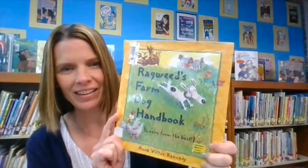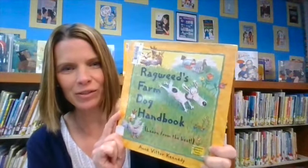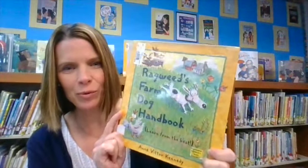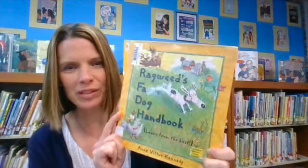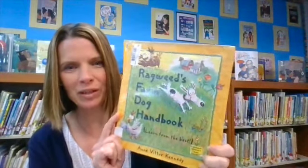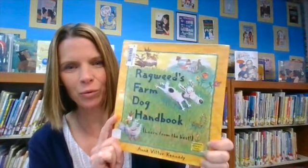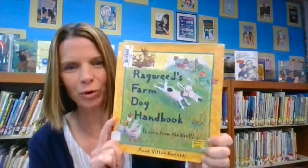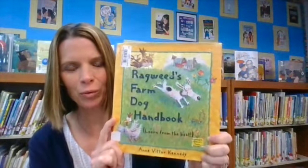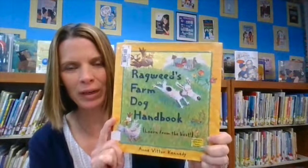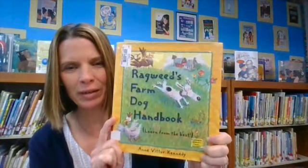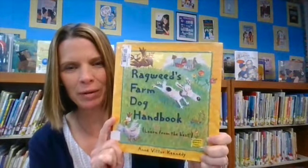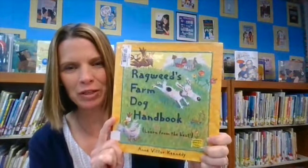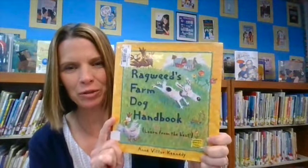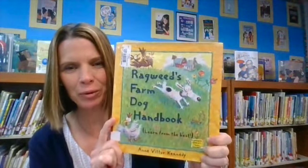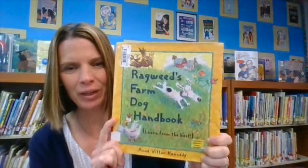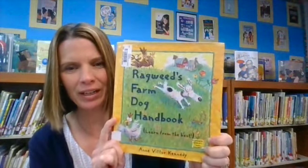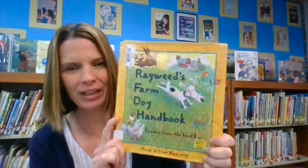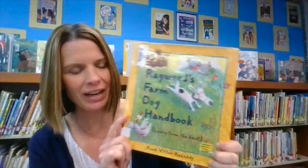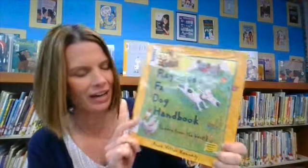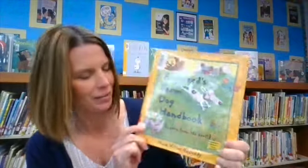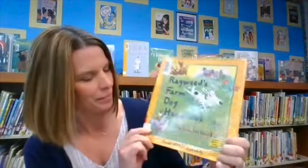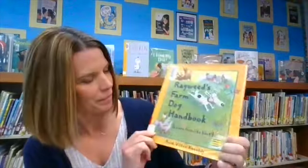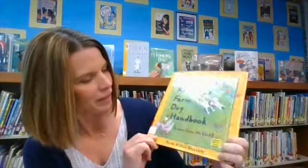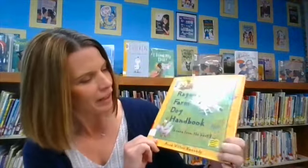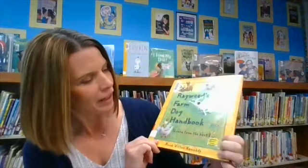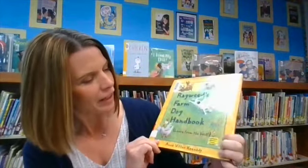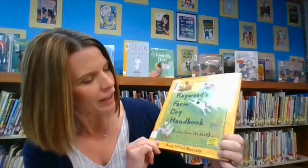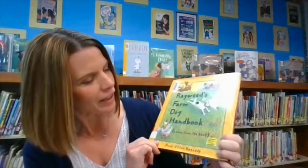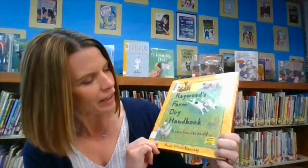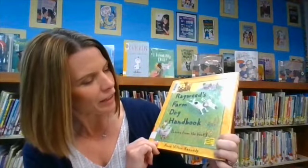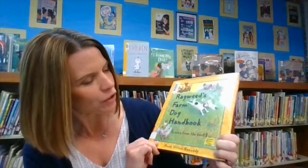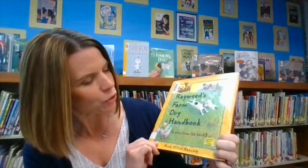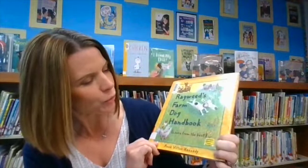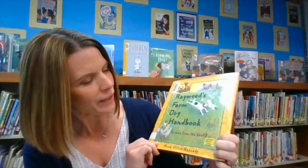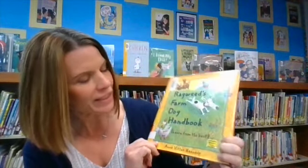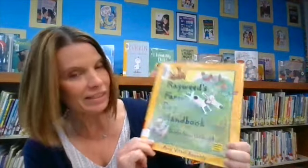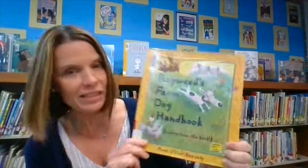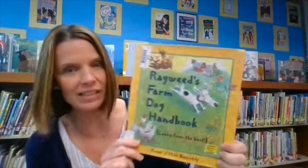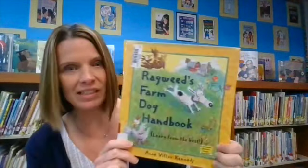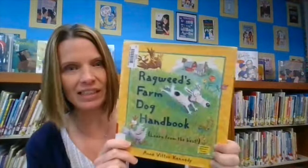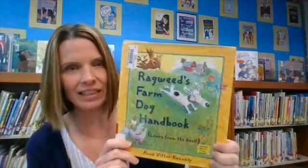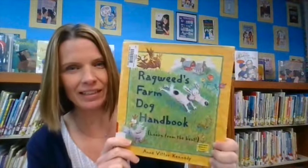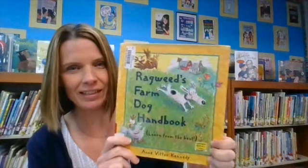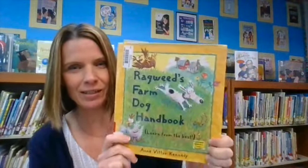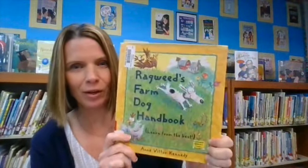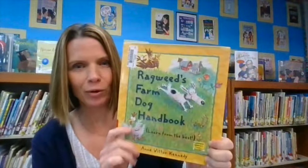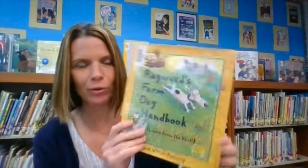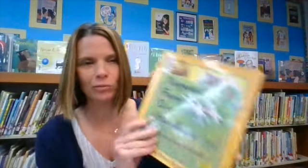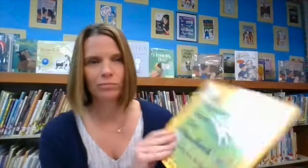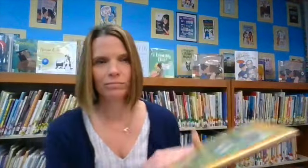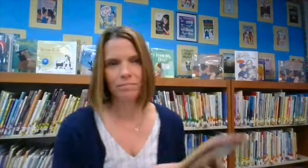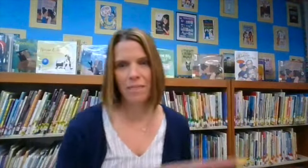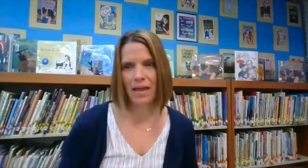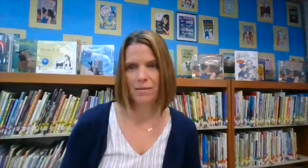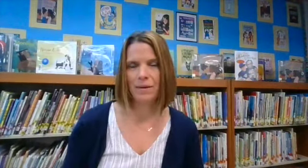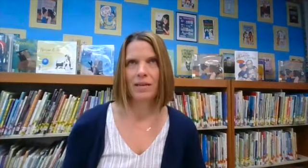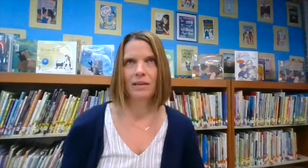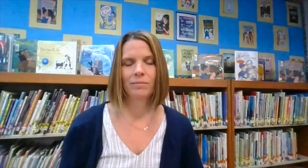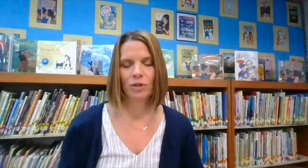This was an award-winning picture book in 2016. So maybe, I'm trying